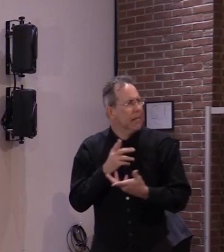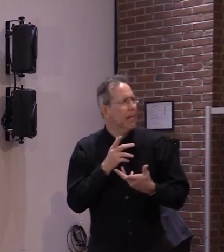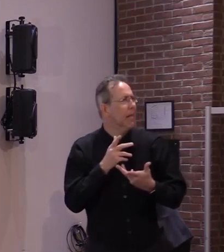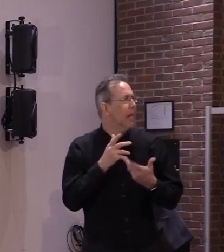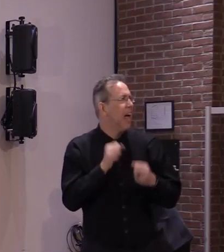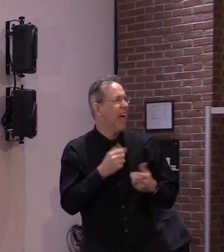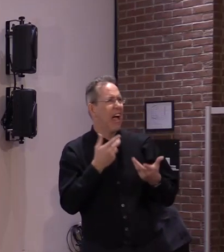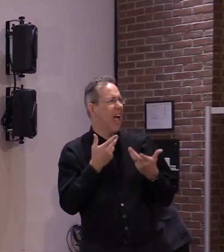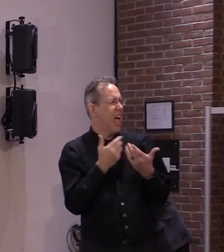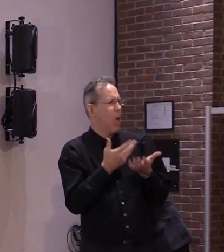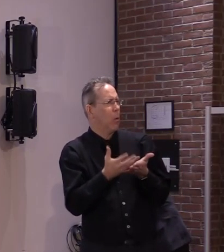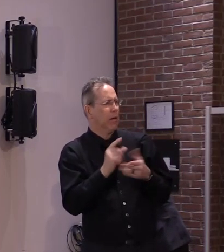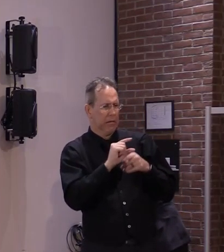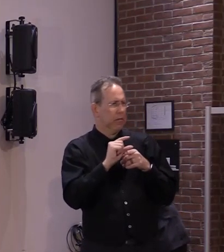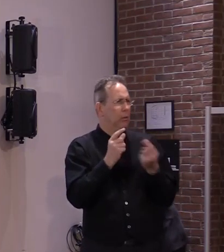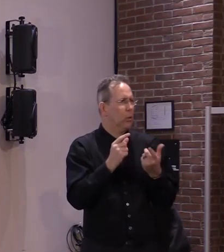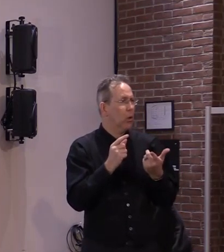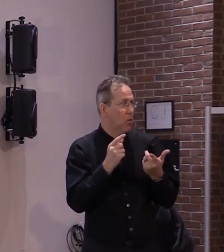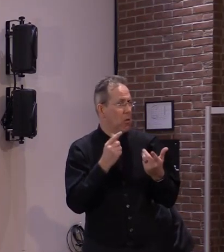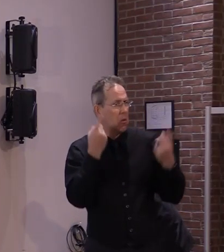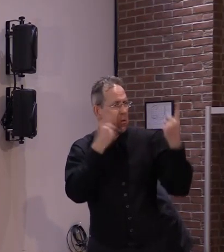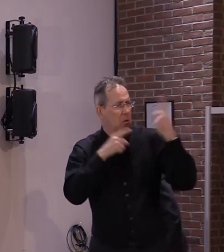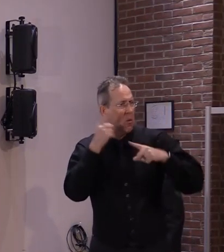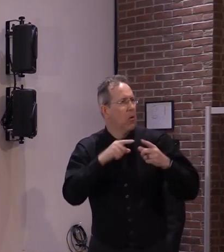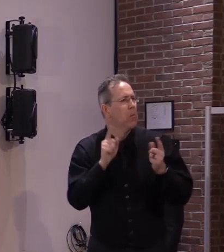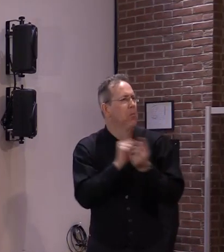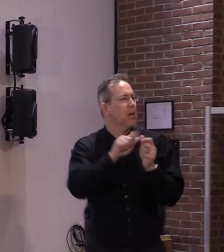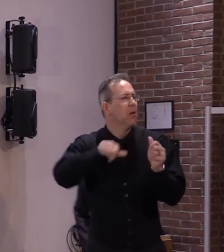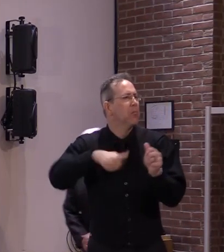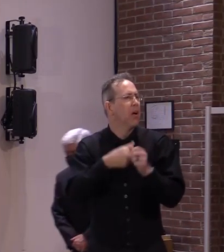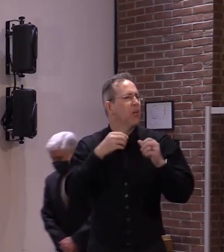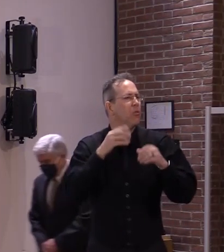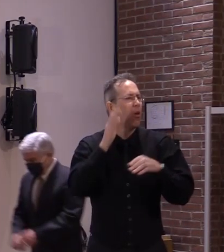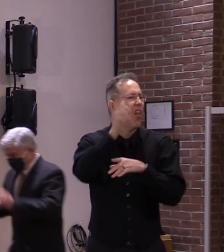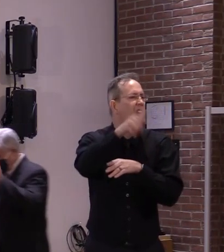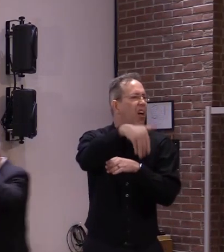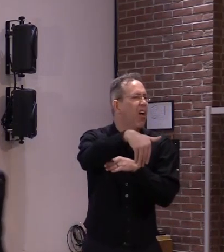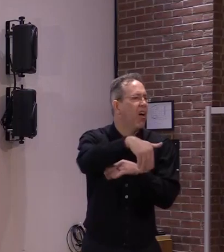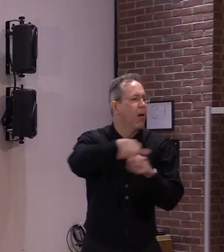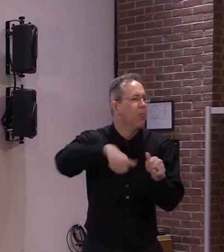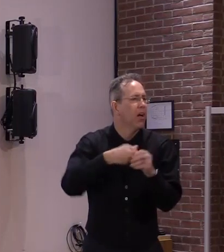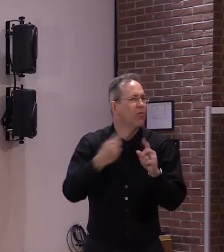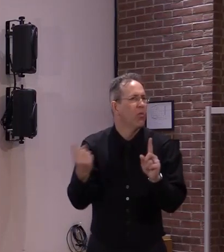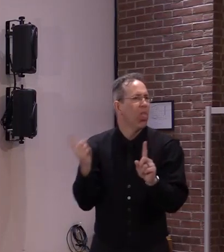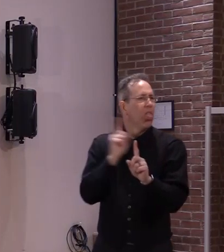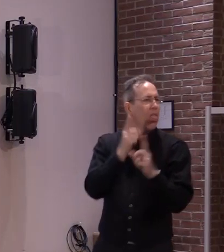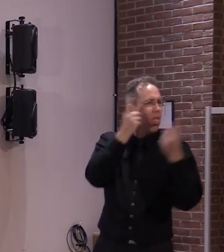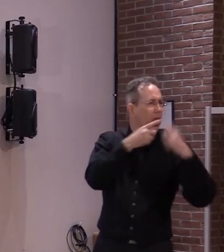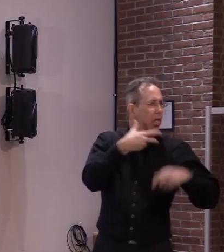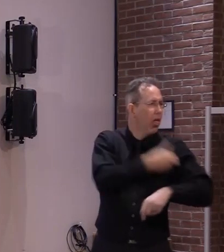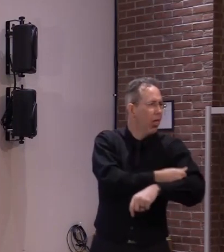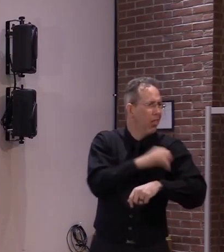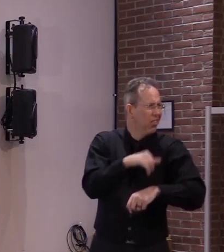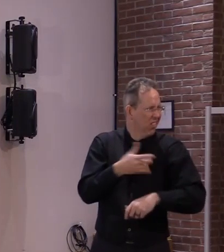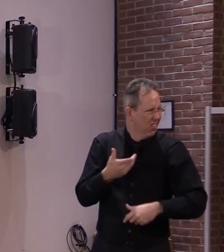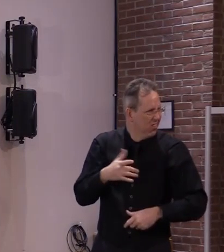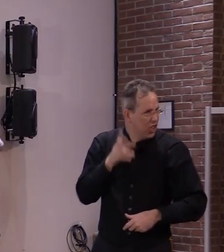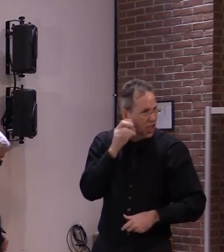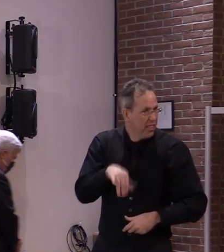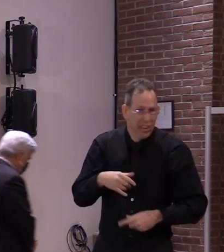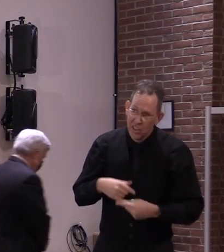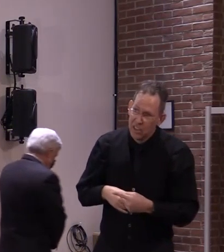but I'm just wondering if you could sort of talk about that a little more. I'll let Secretary Smith answer, but again, I want to reiterate